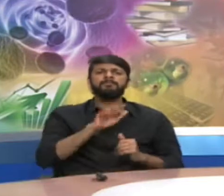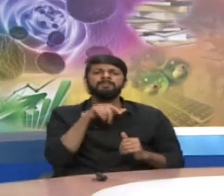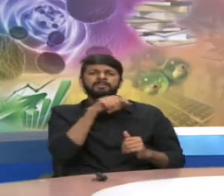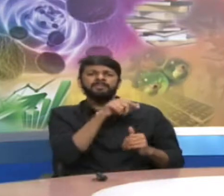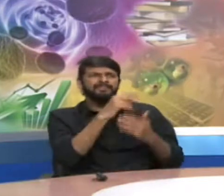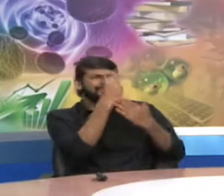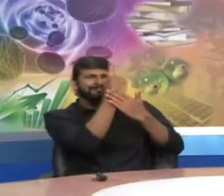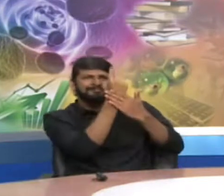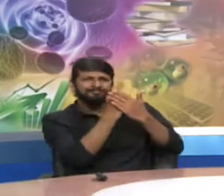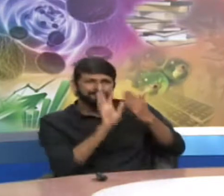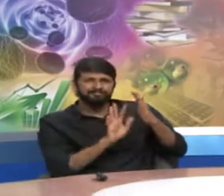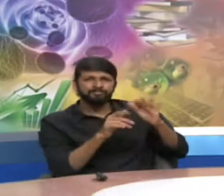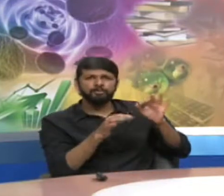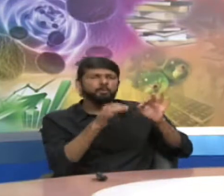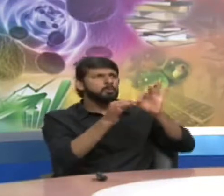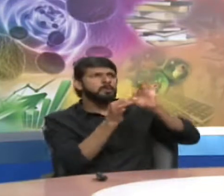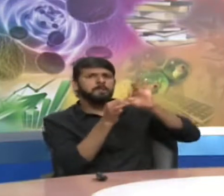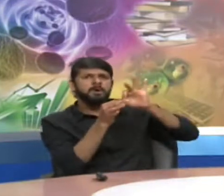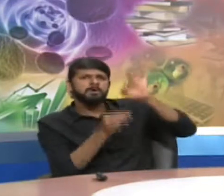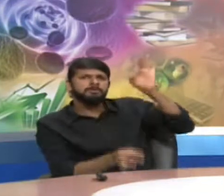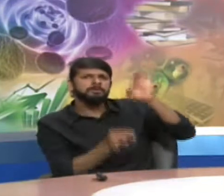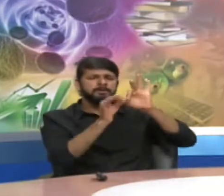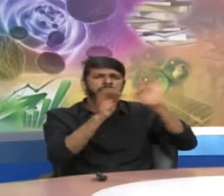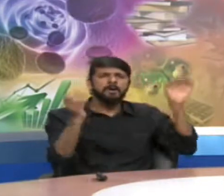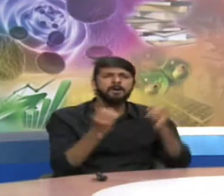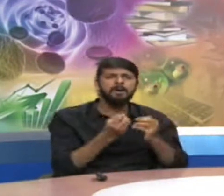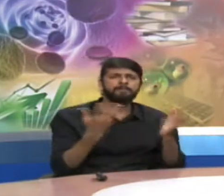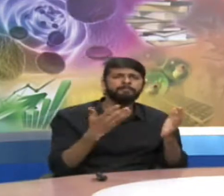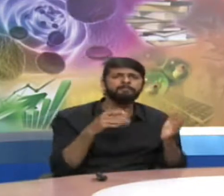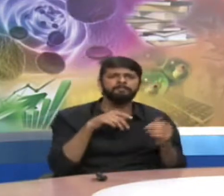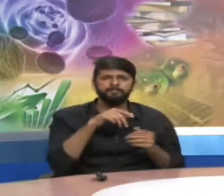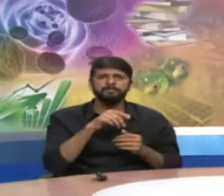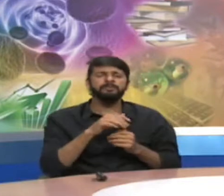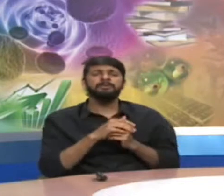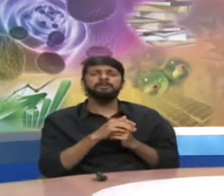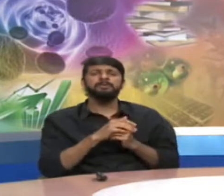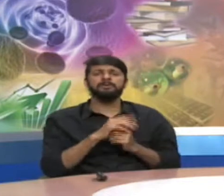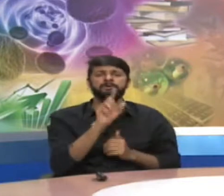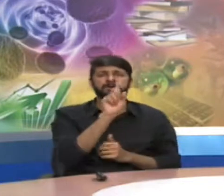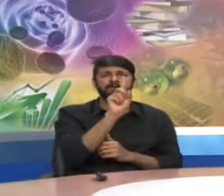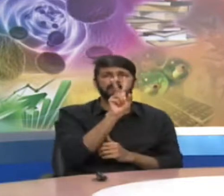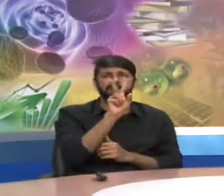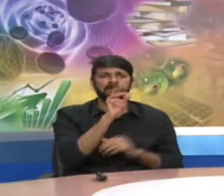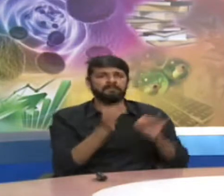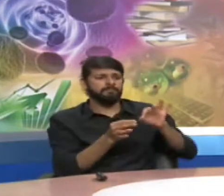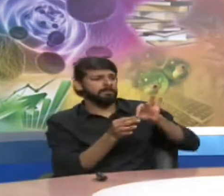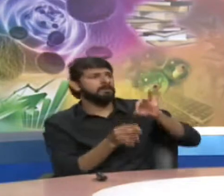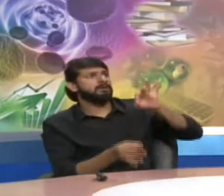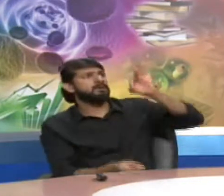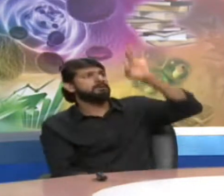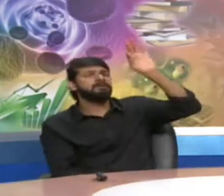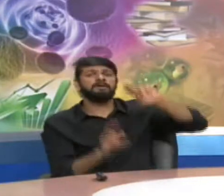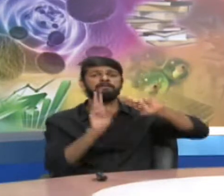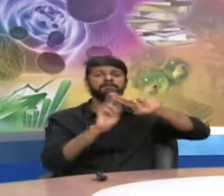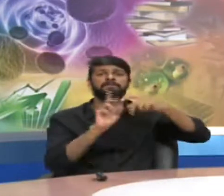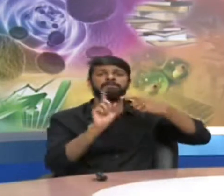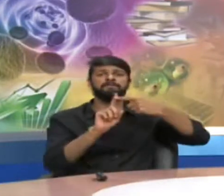The description about this painting is that it is large mural size, that is 12 by